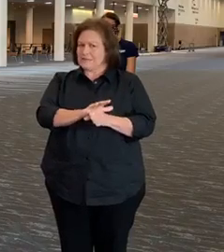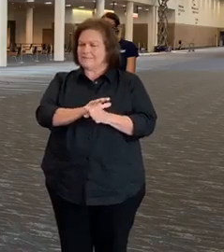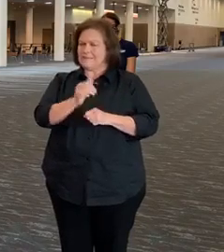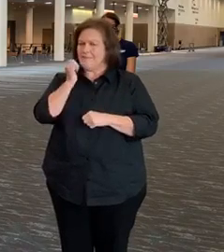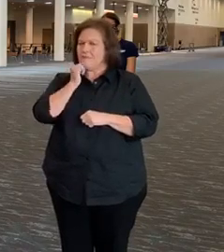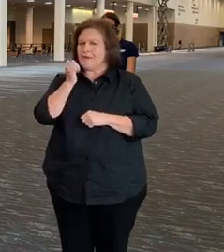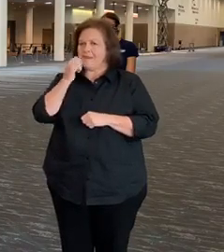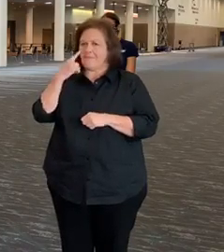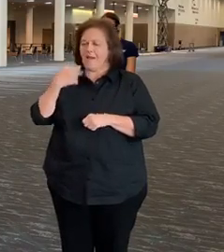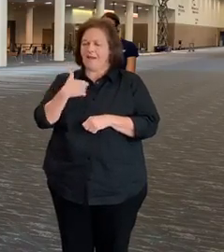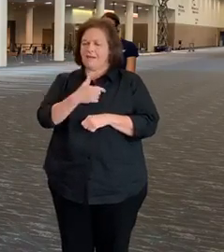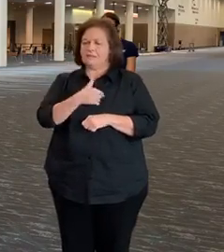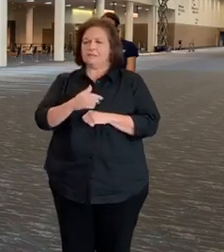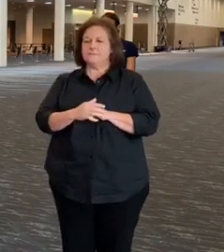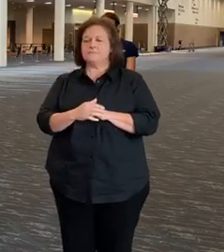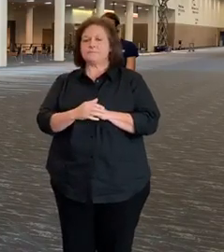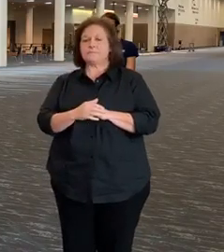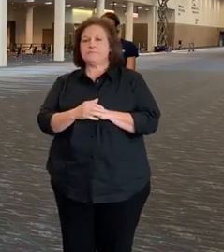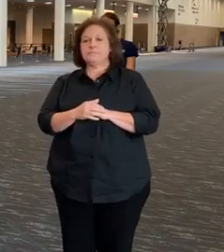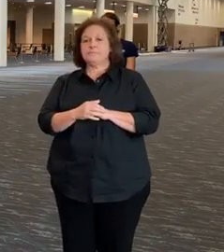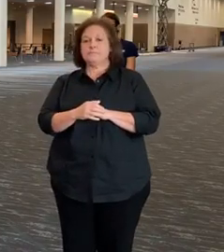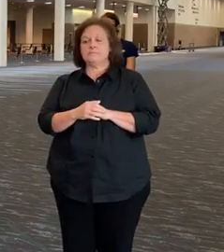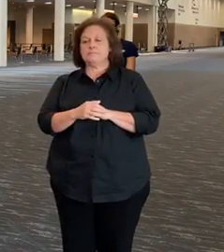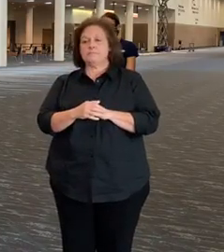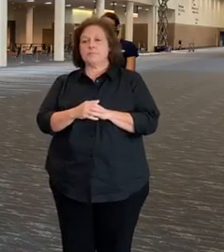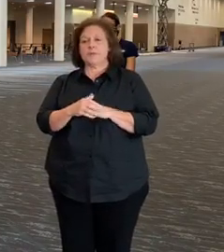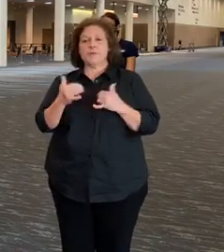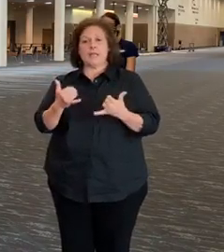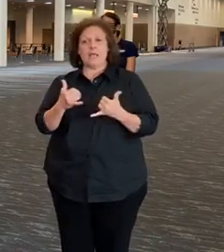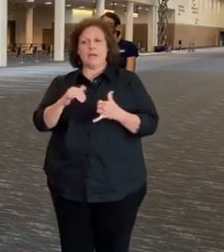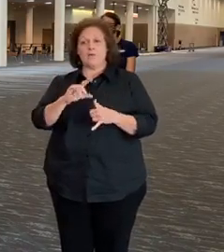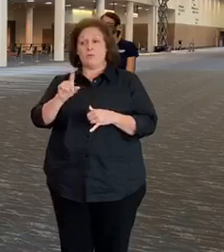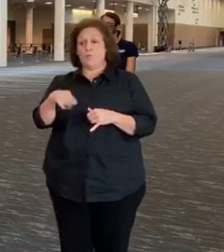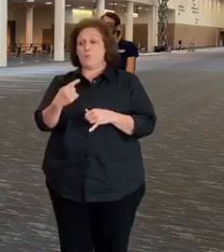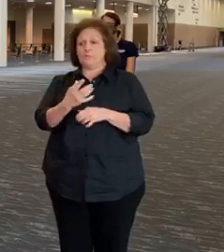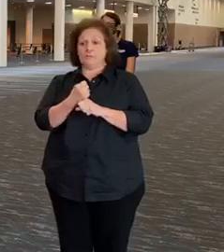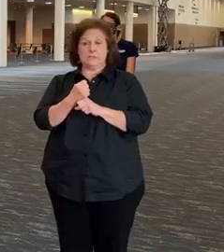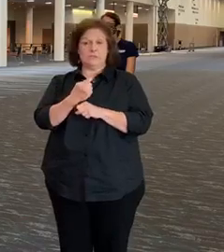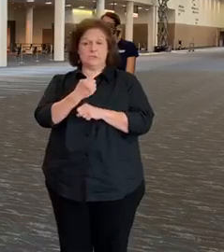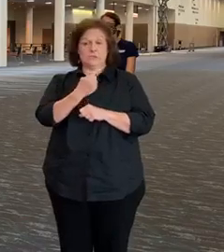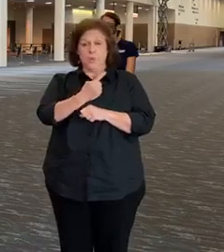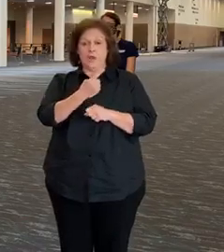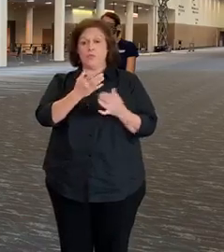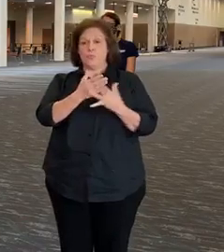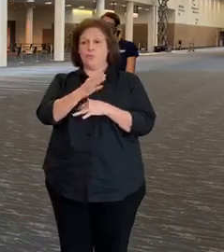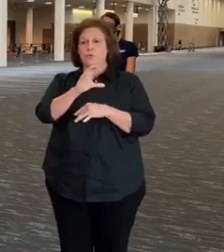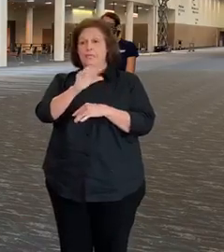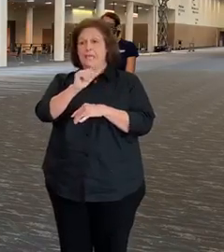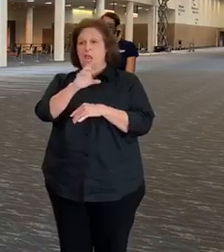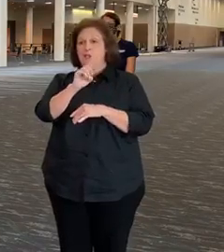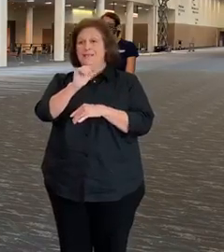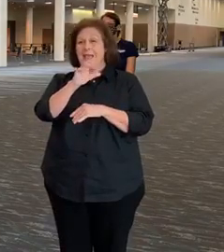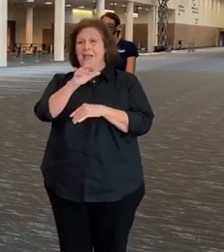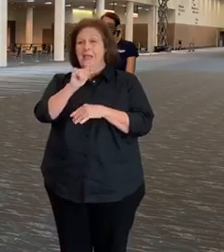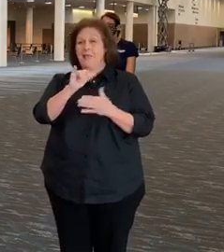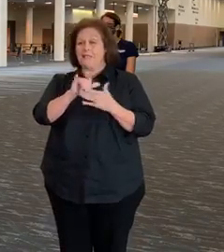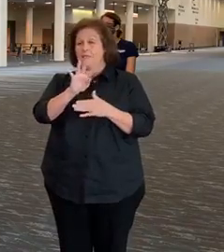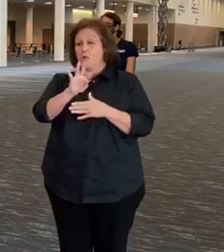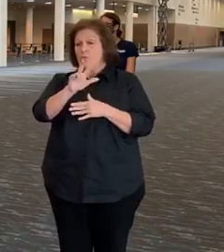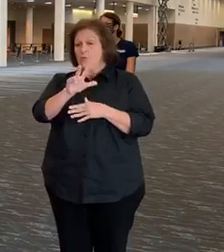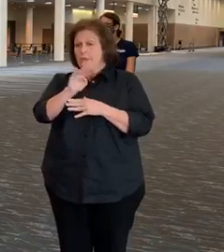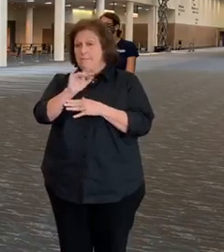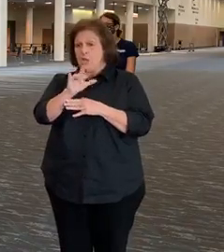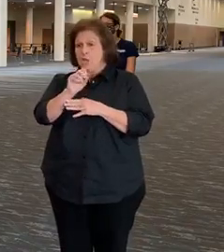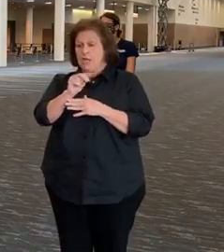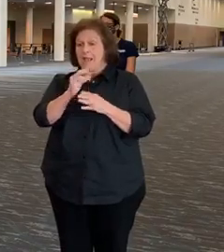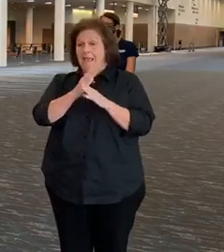day. Currently, we've only received tranche 1 through the CARES Act, which was about $43 million